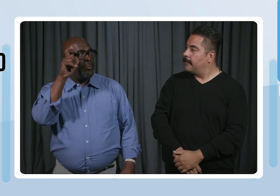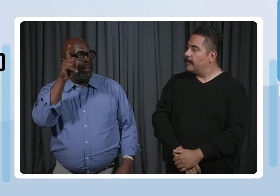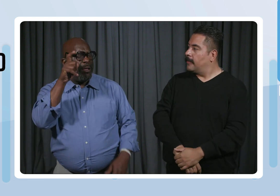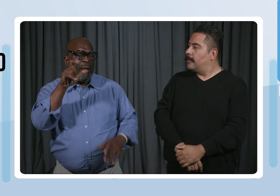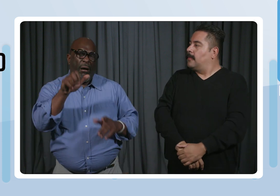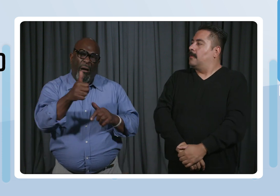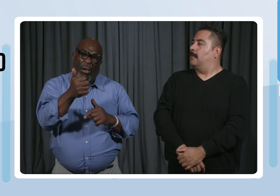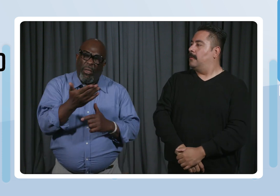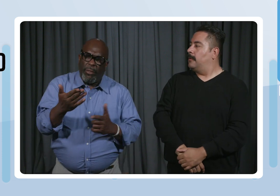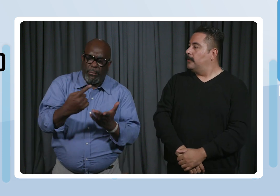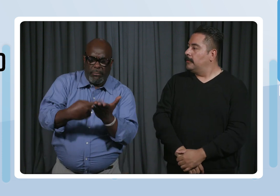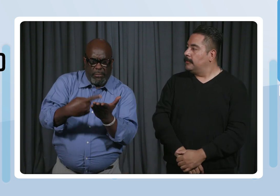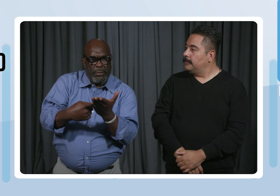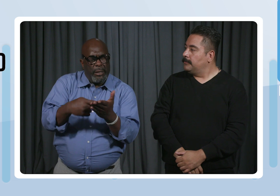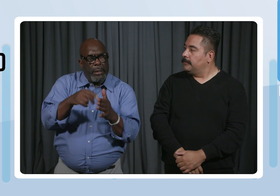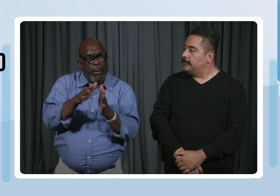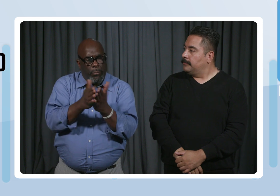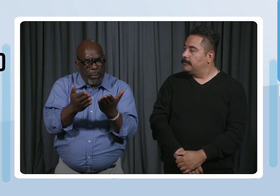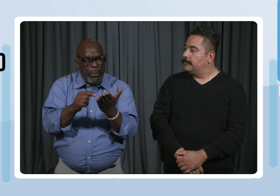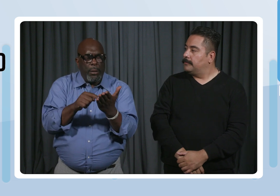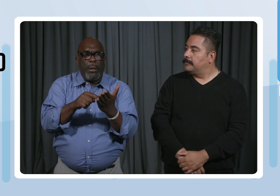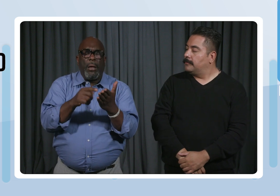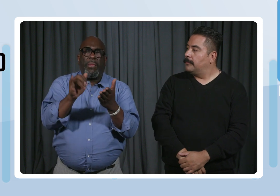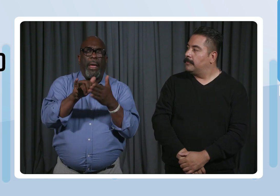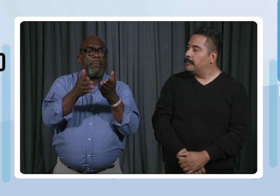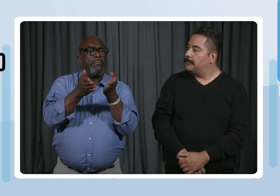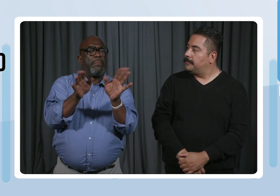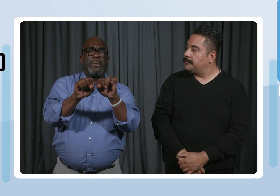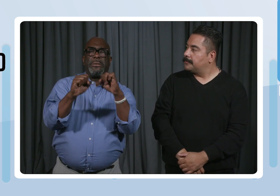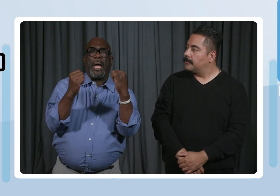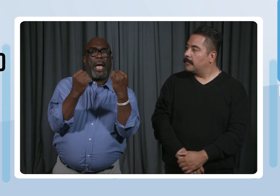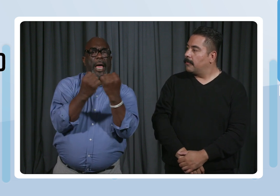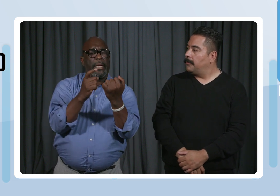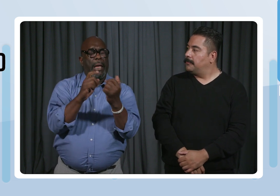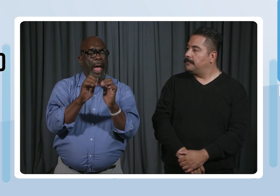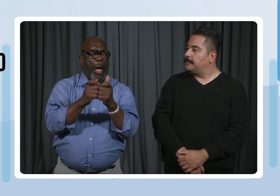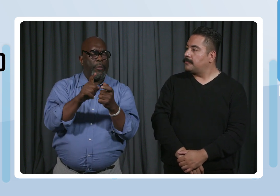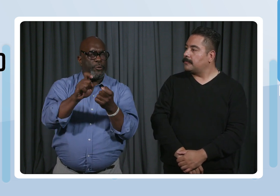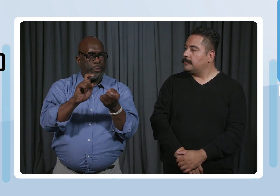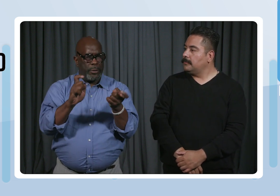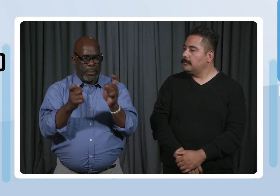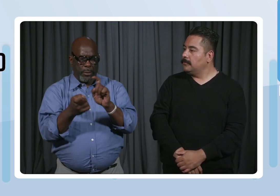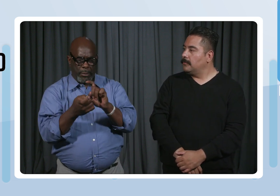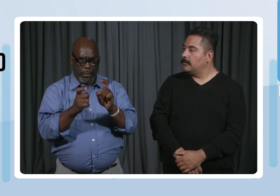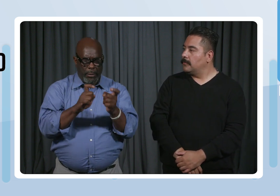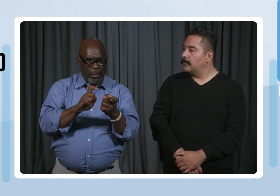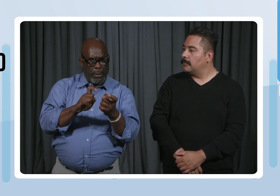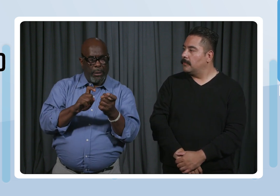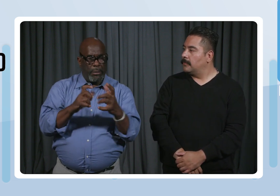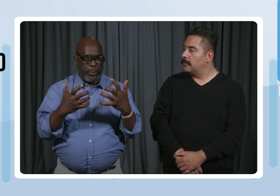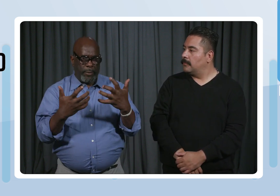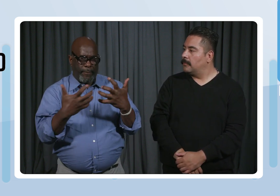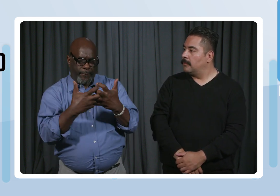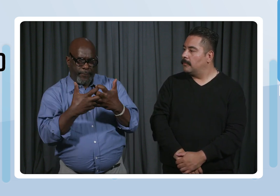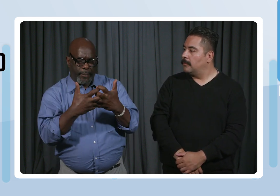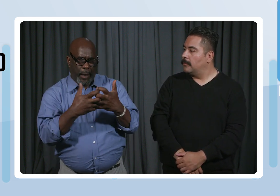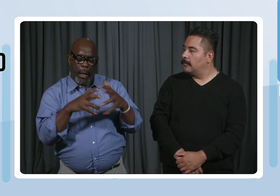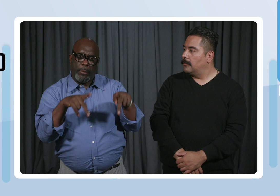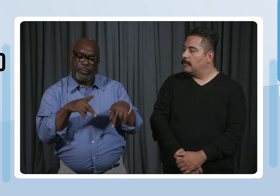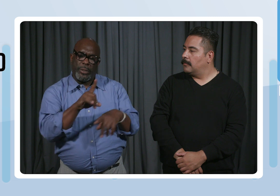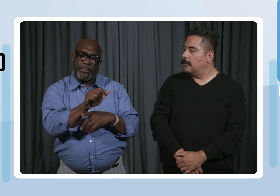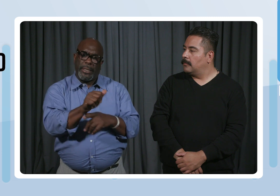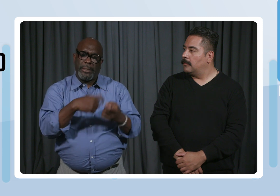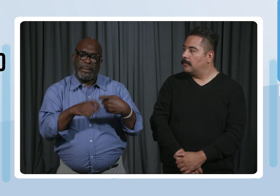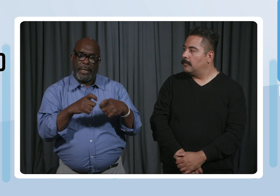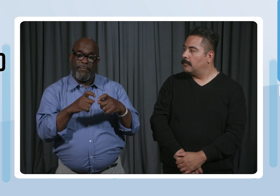book is how society should adapt to people with disabilities instead of the other way around, which usually